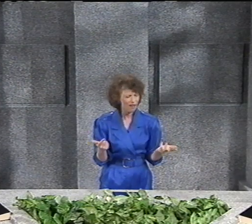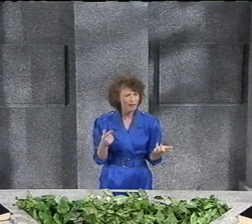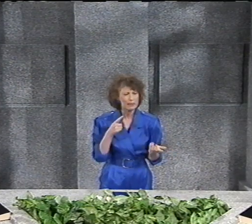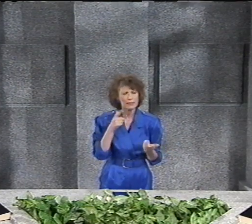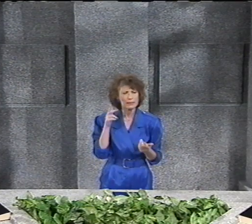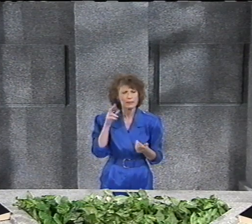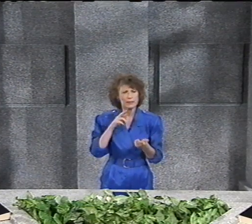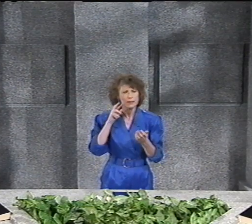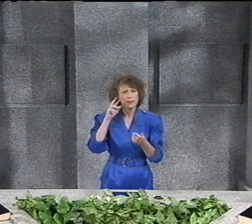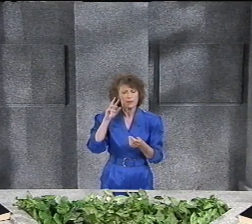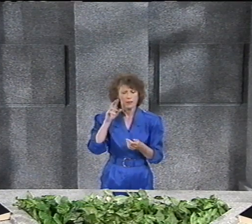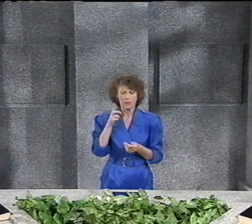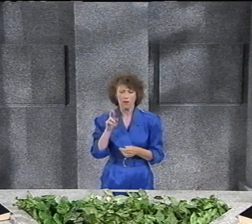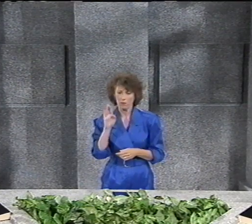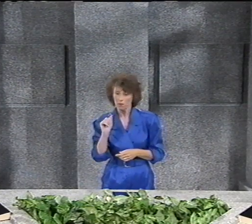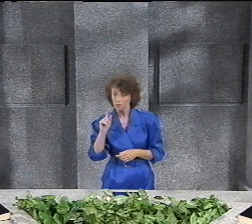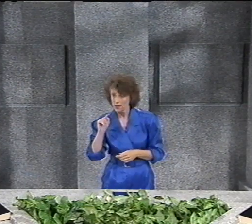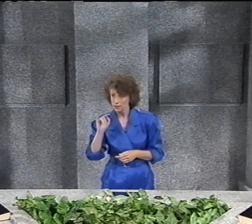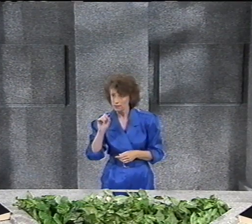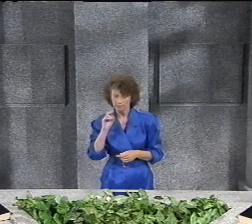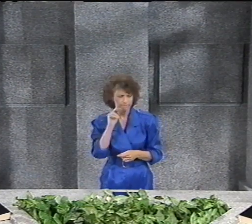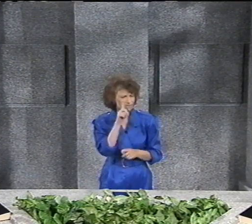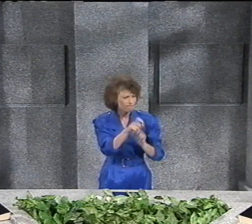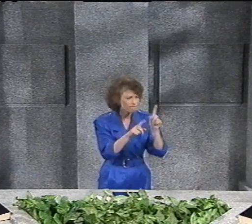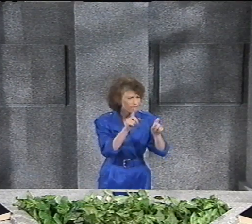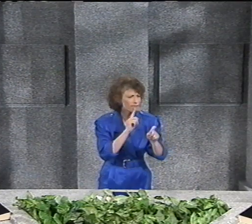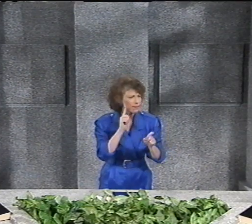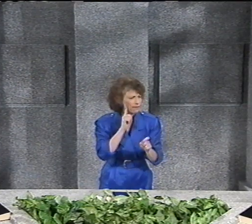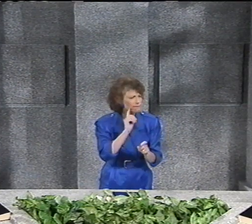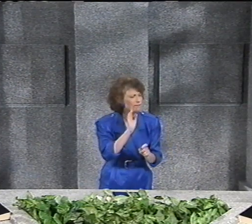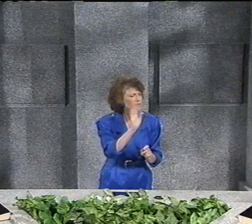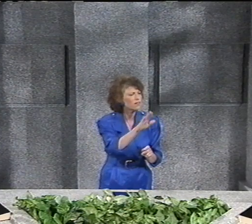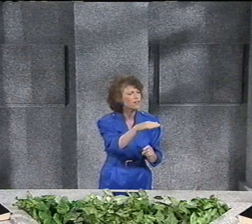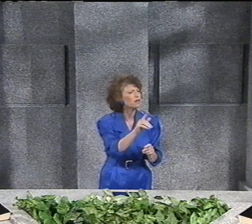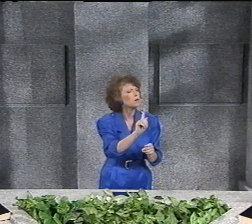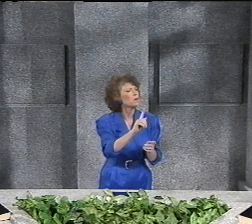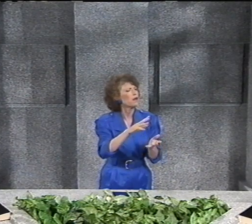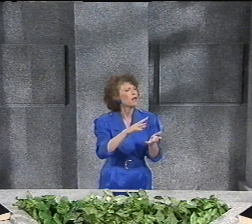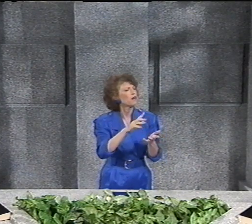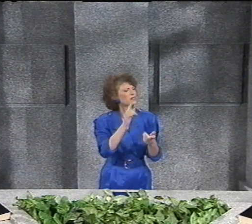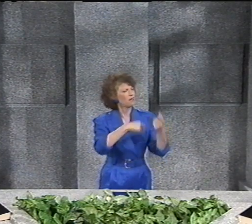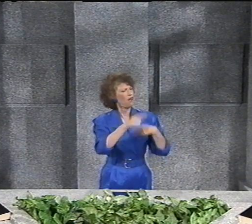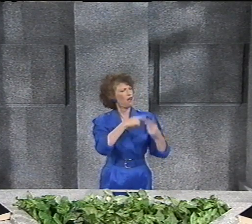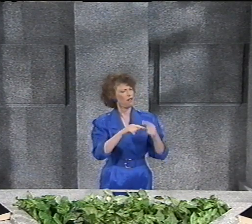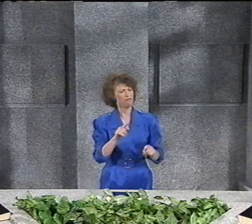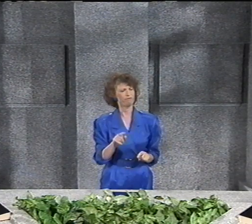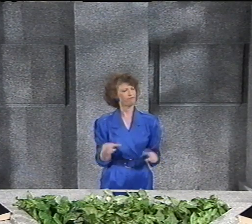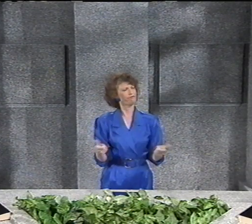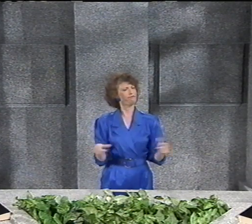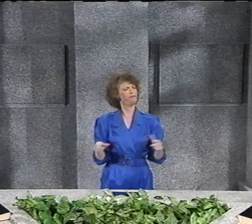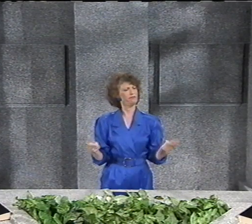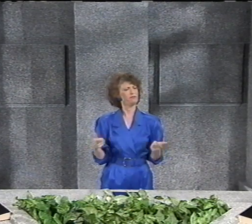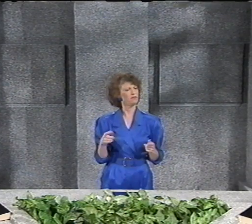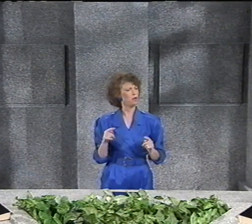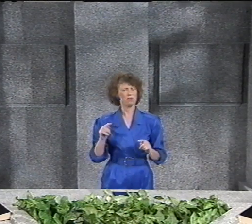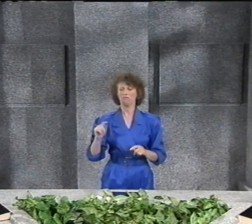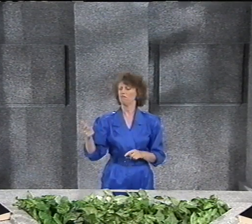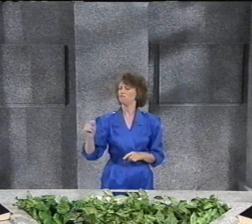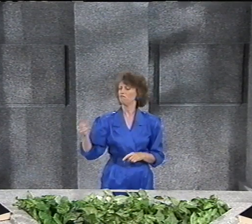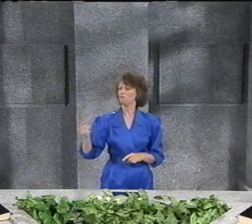And he asked them why they signed it that way. He got different